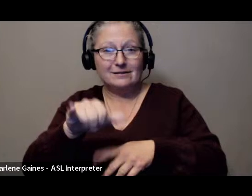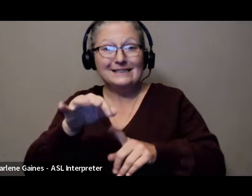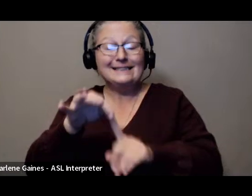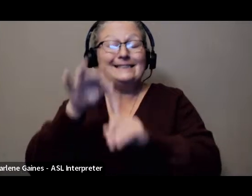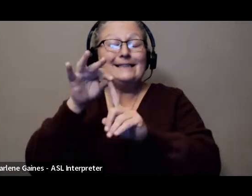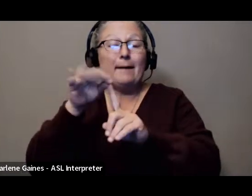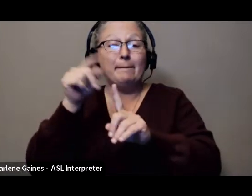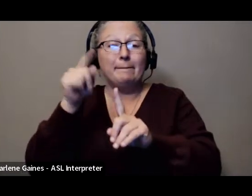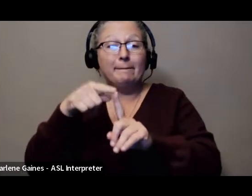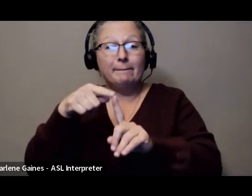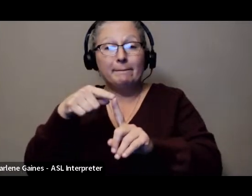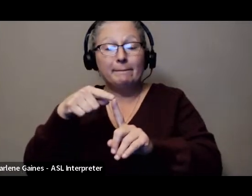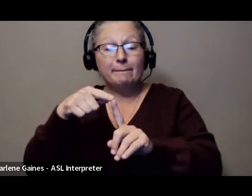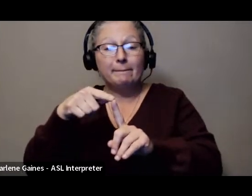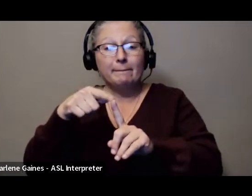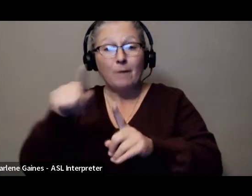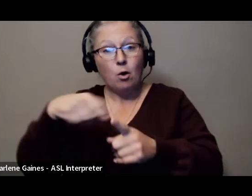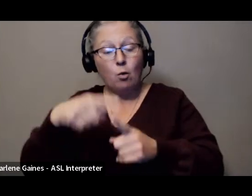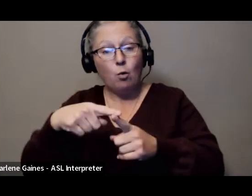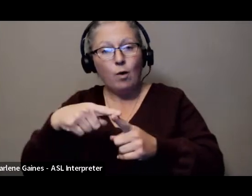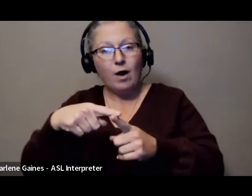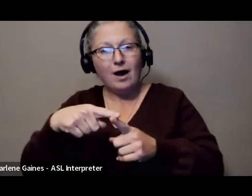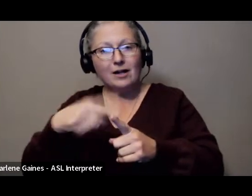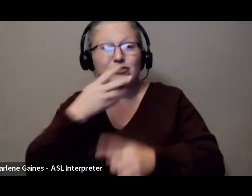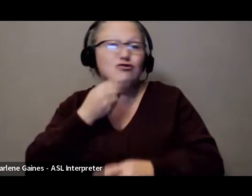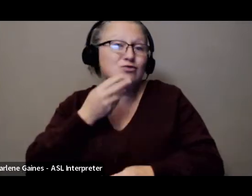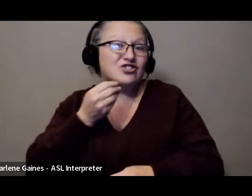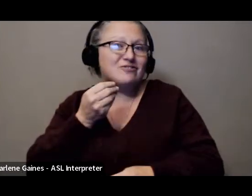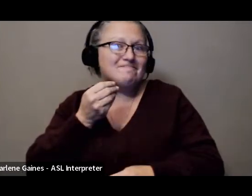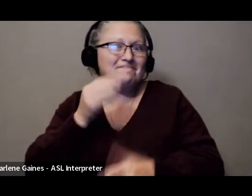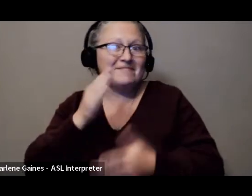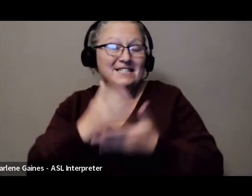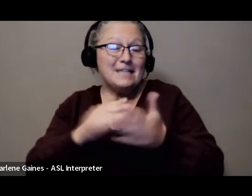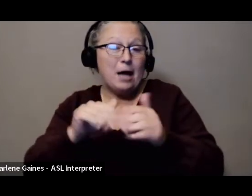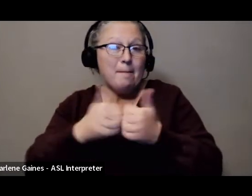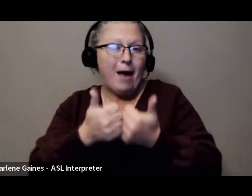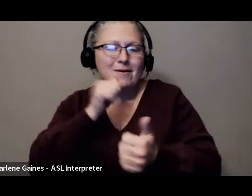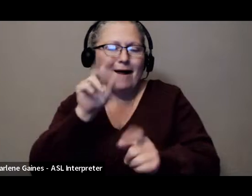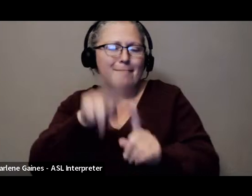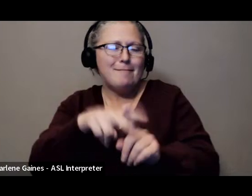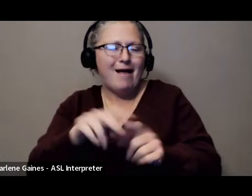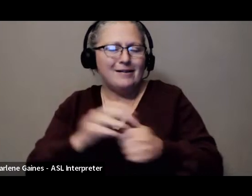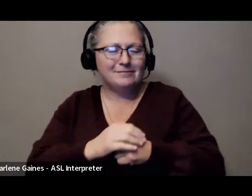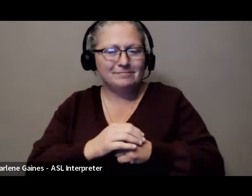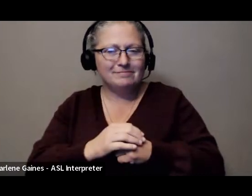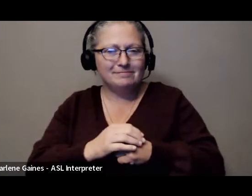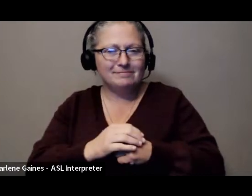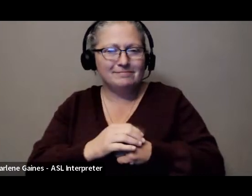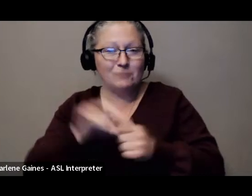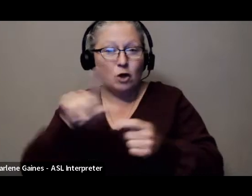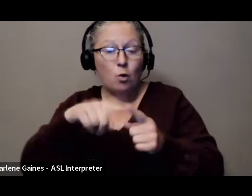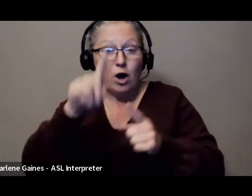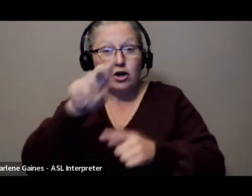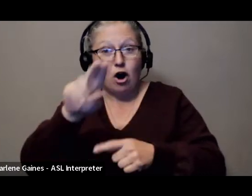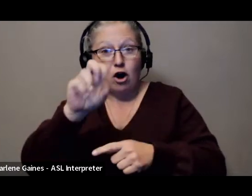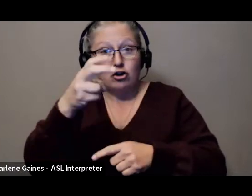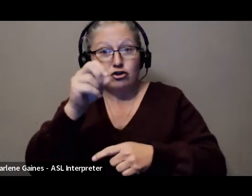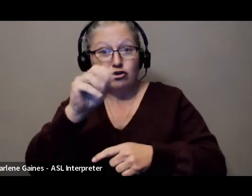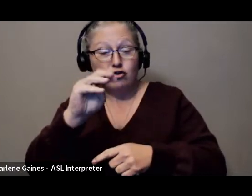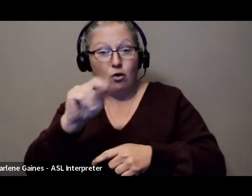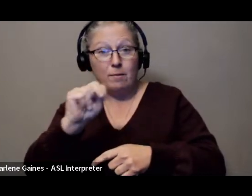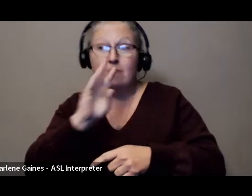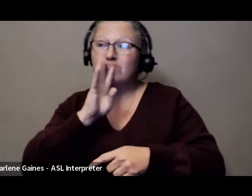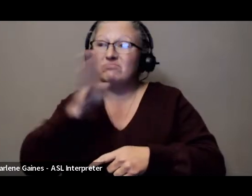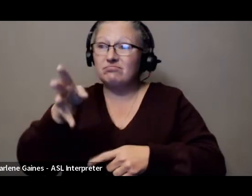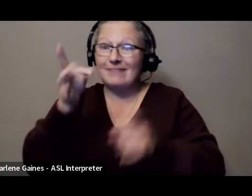Except when it comes to the Jews, somehow that doesn't apply. When Dr. Shulman spews hate toward